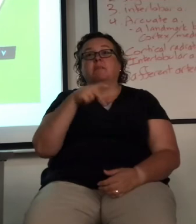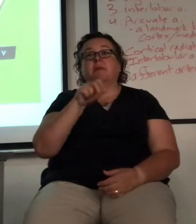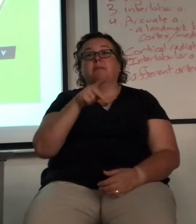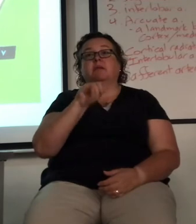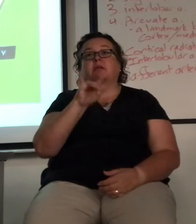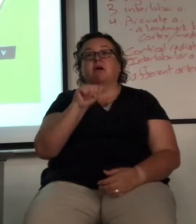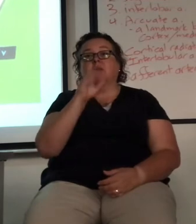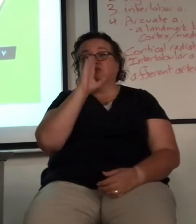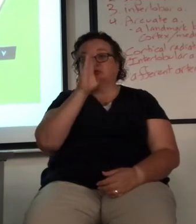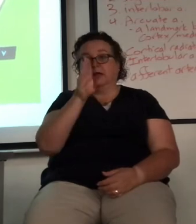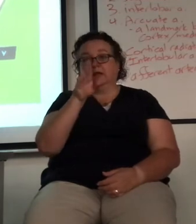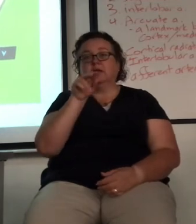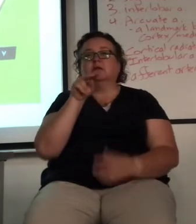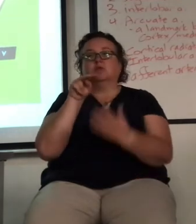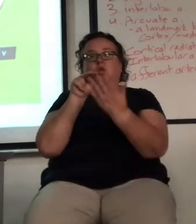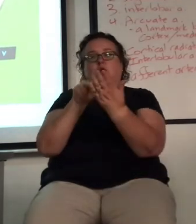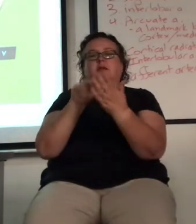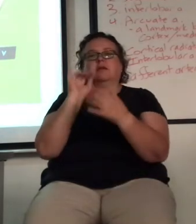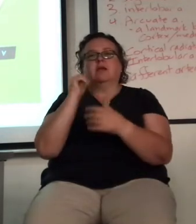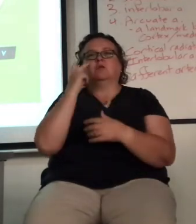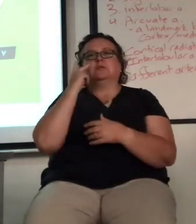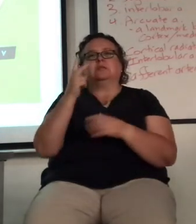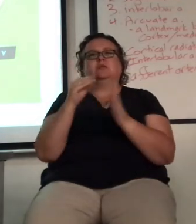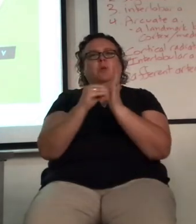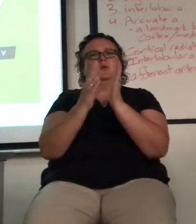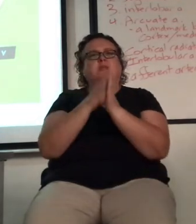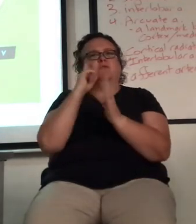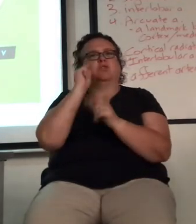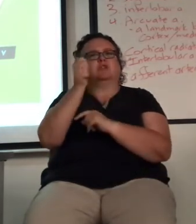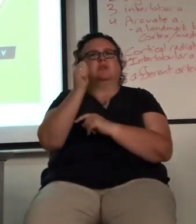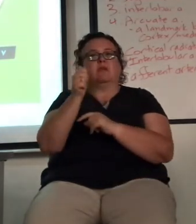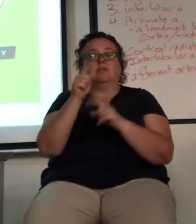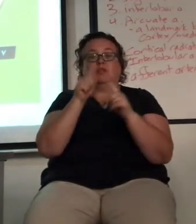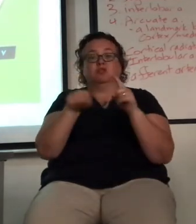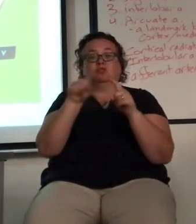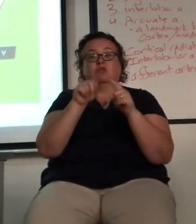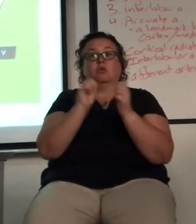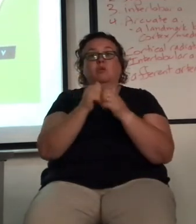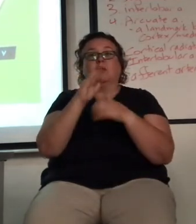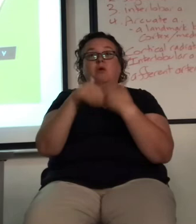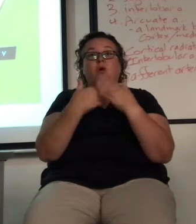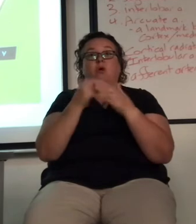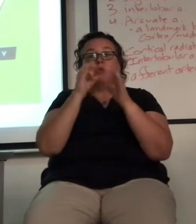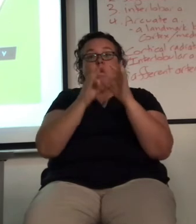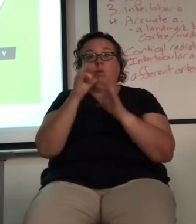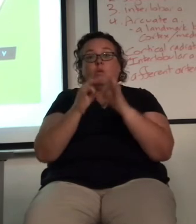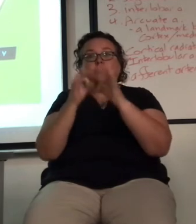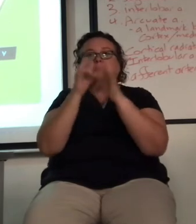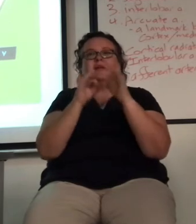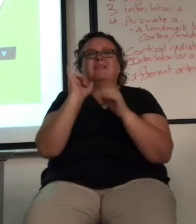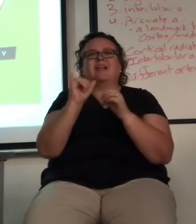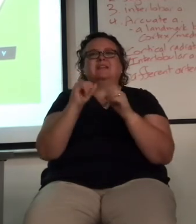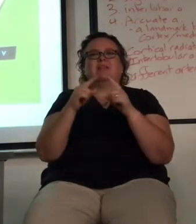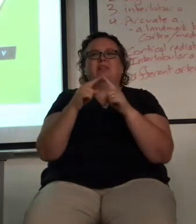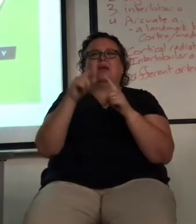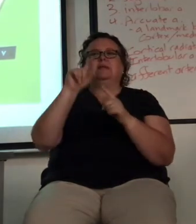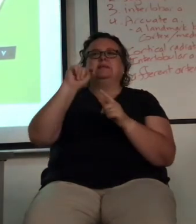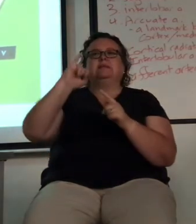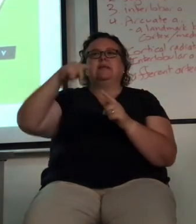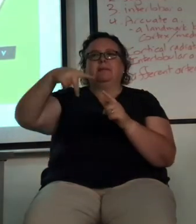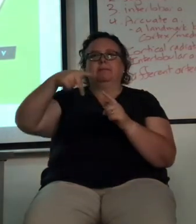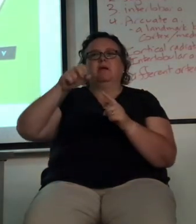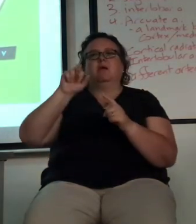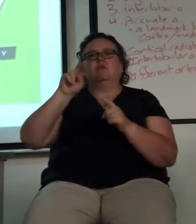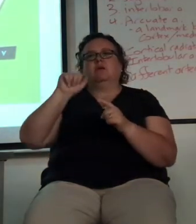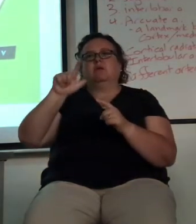like. So make a note to yourself. This little circle with all the holes in it is the tip of a renal papilla. It's another way we can look